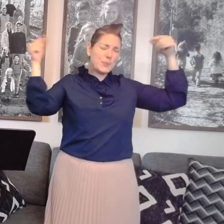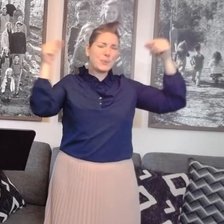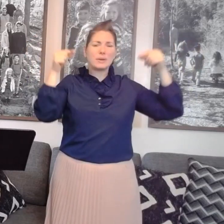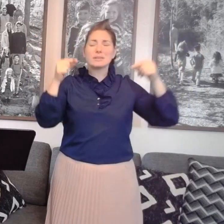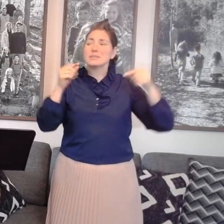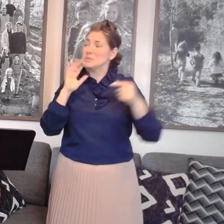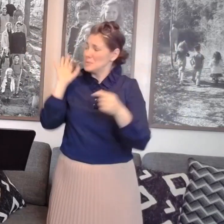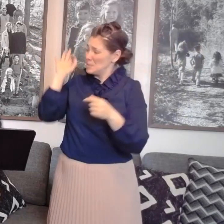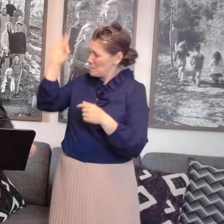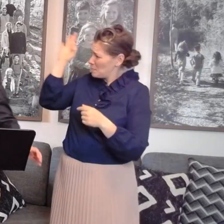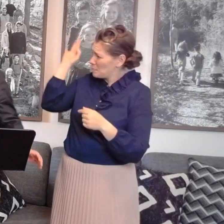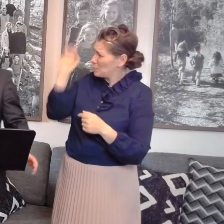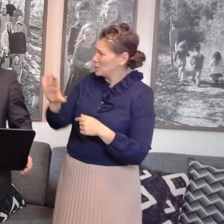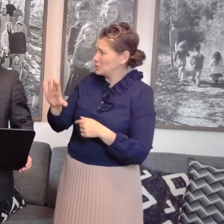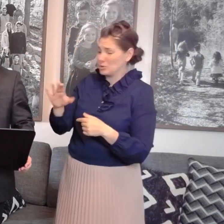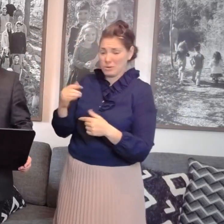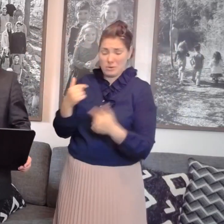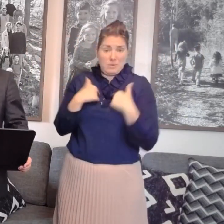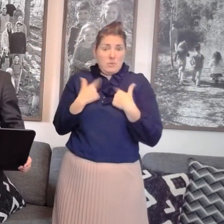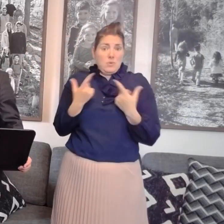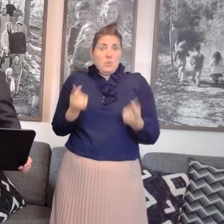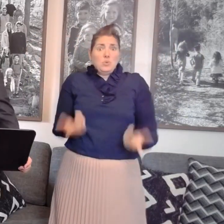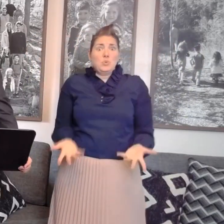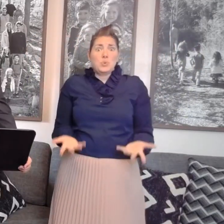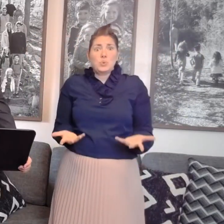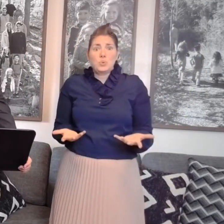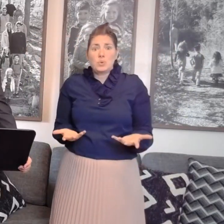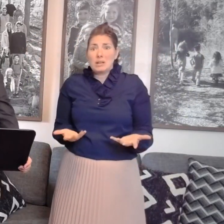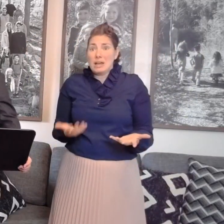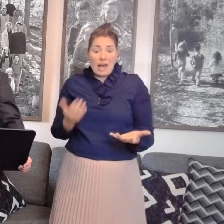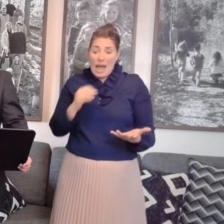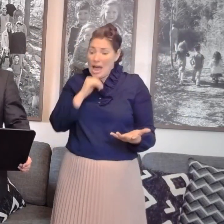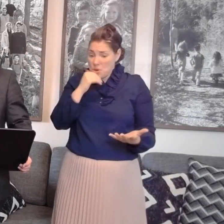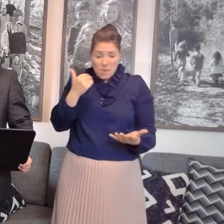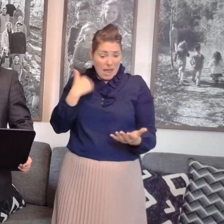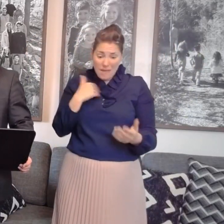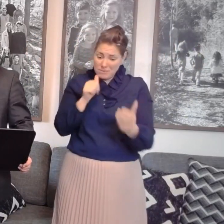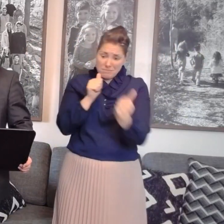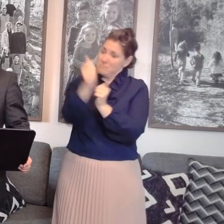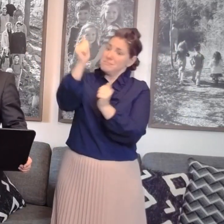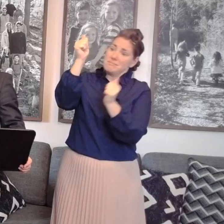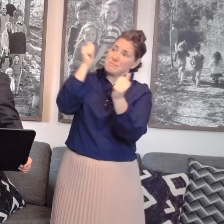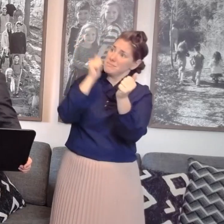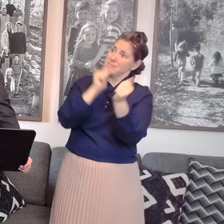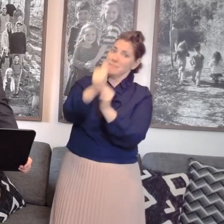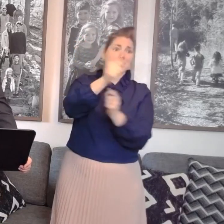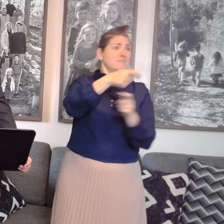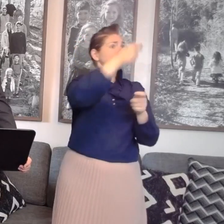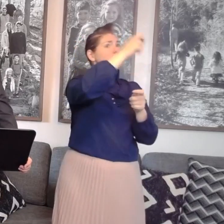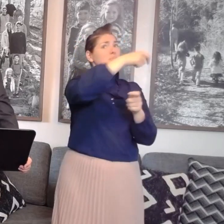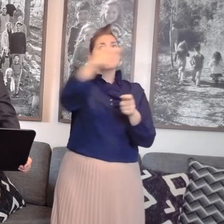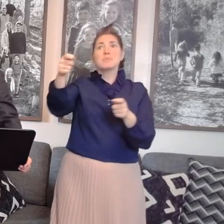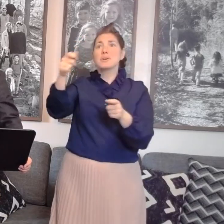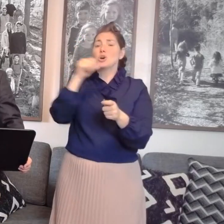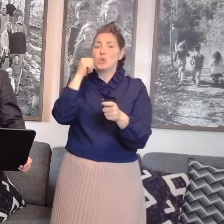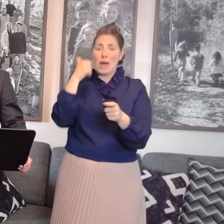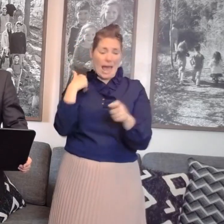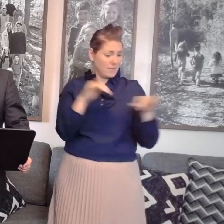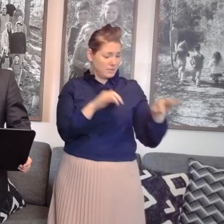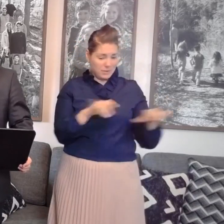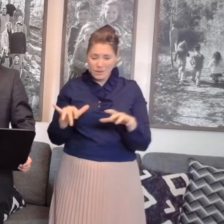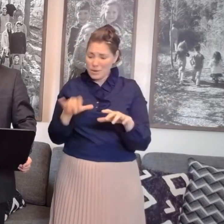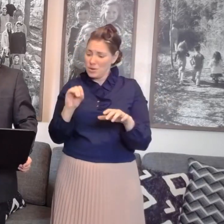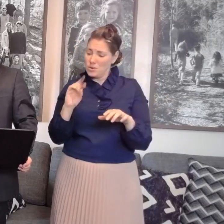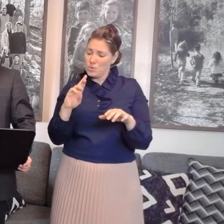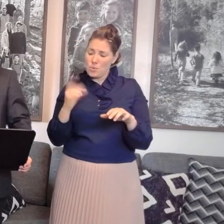Preacher, what do I do? I don't have cymbals. I don't have stringed instruments and an